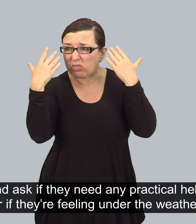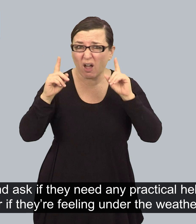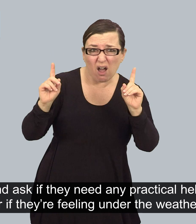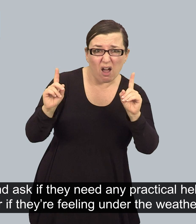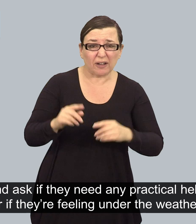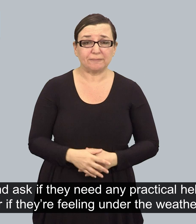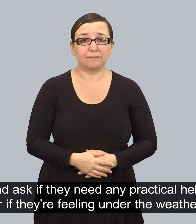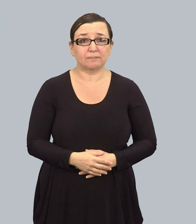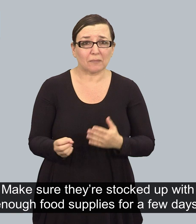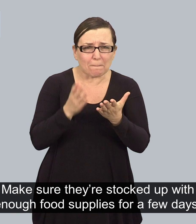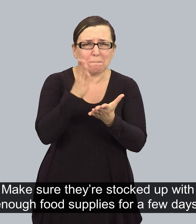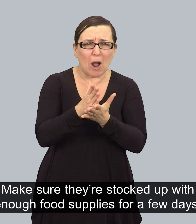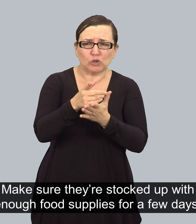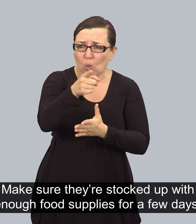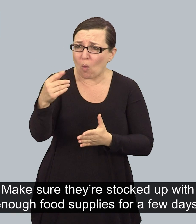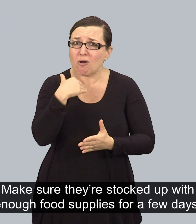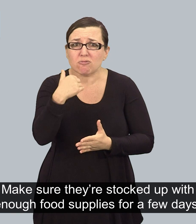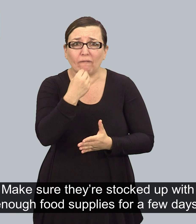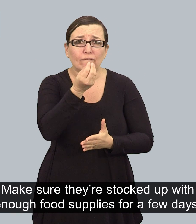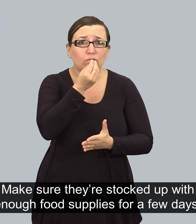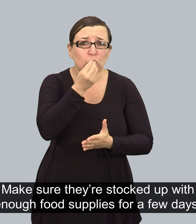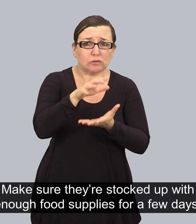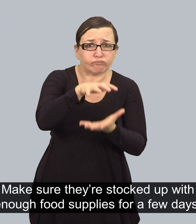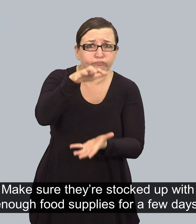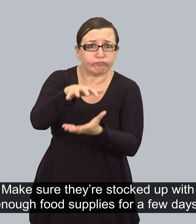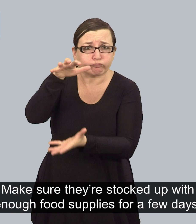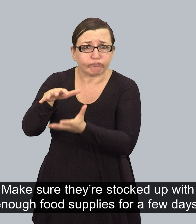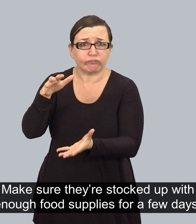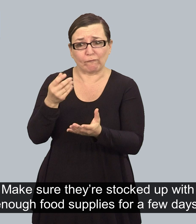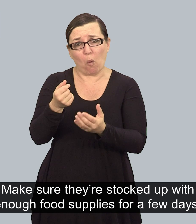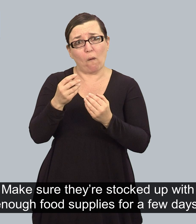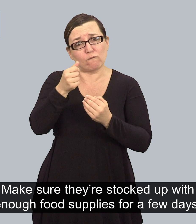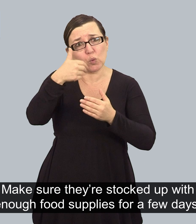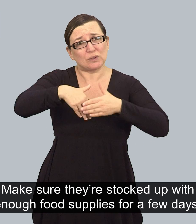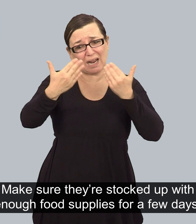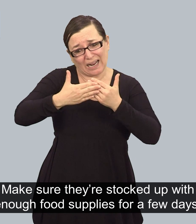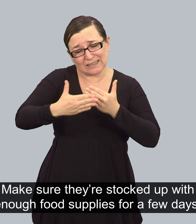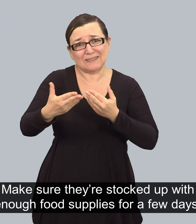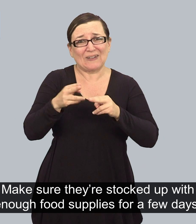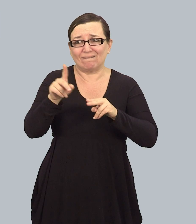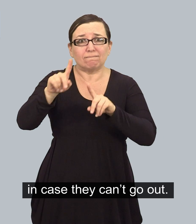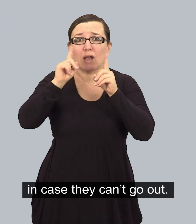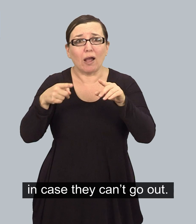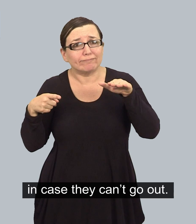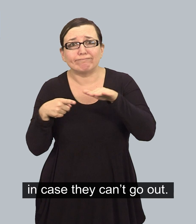weather. Make sure they're stocked up with enough food supplies for a few days in case they can't go